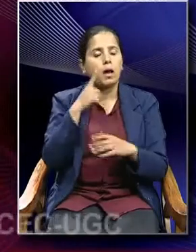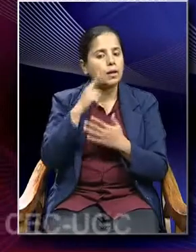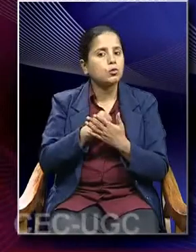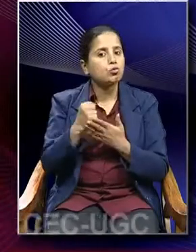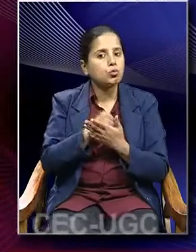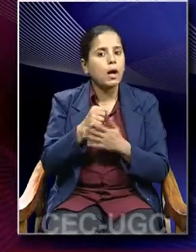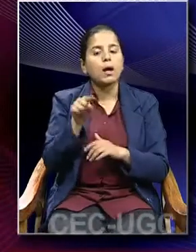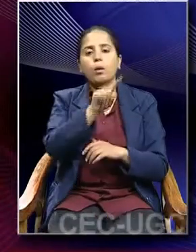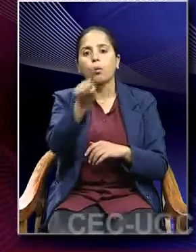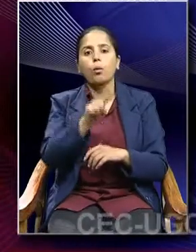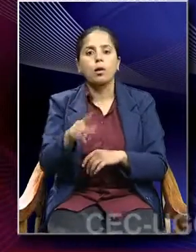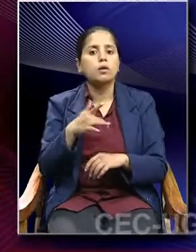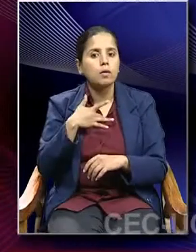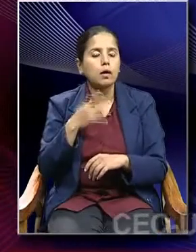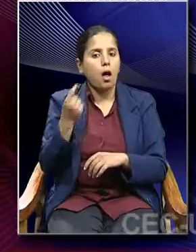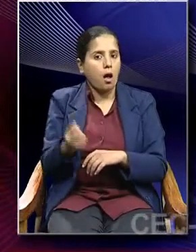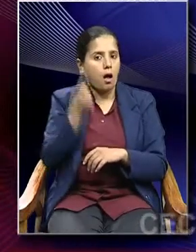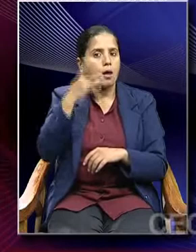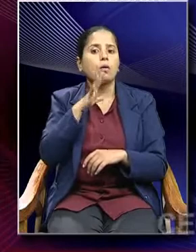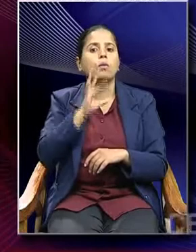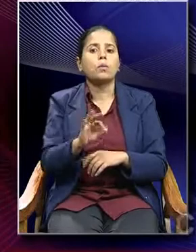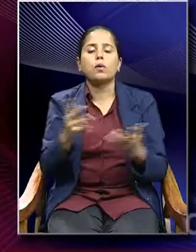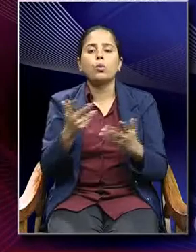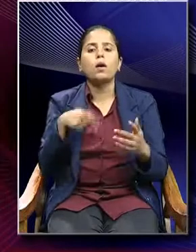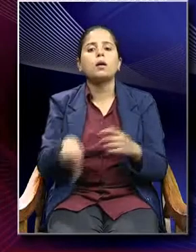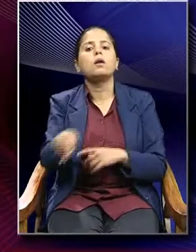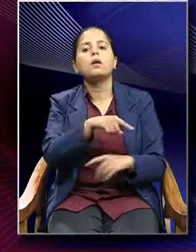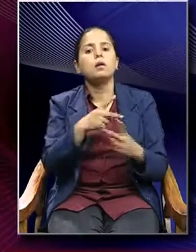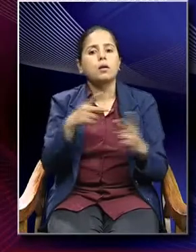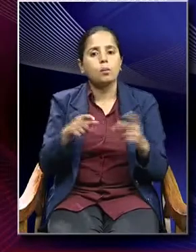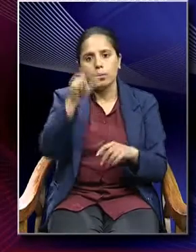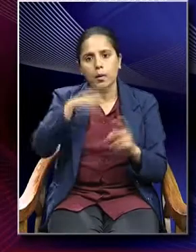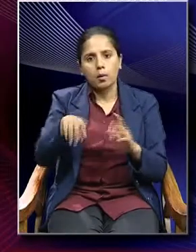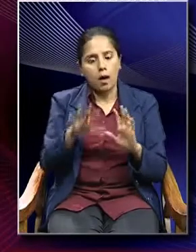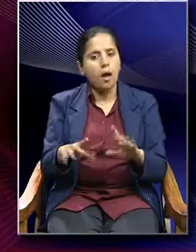to question and understand reality as people